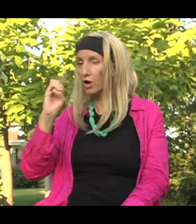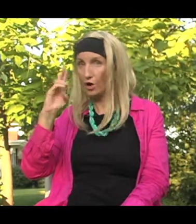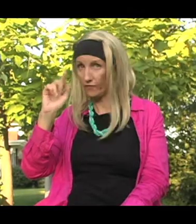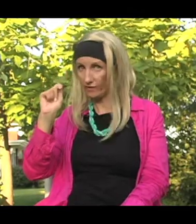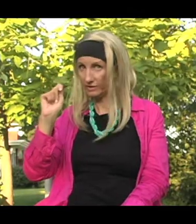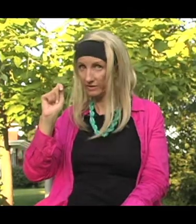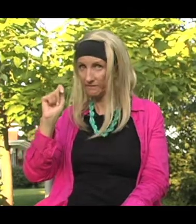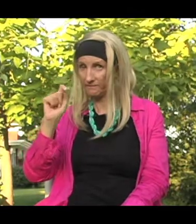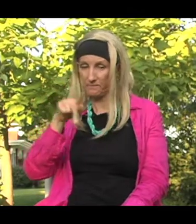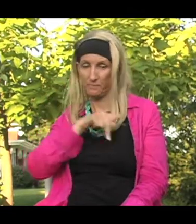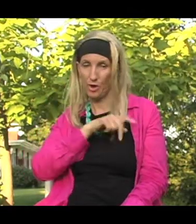Covert,